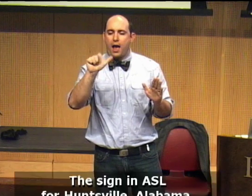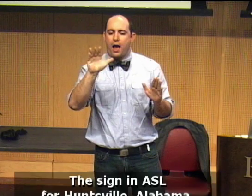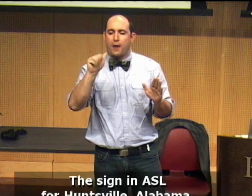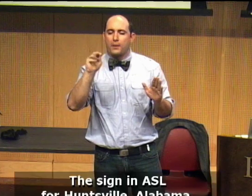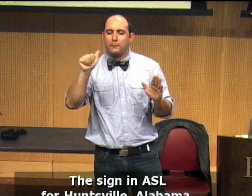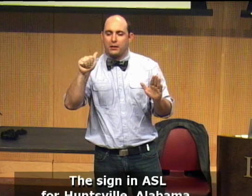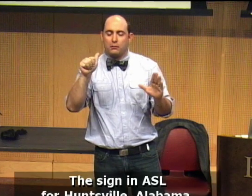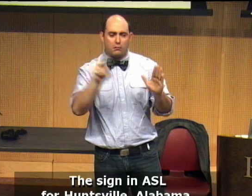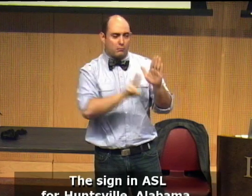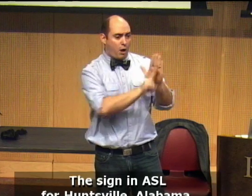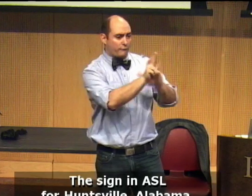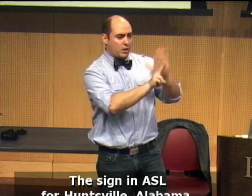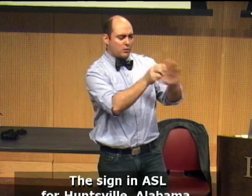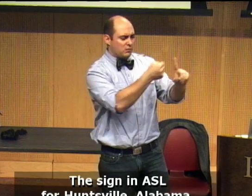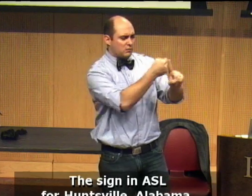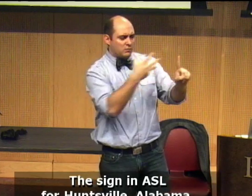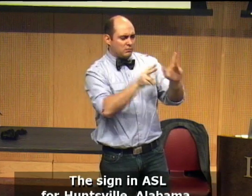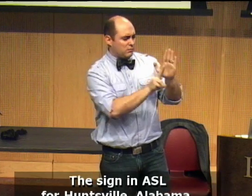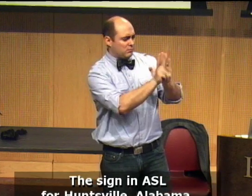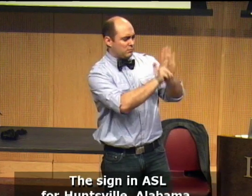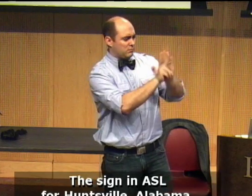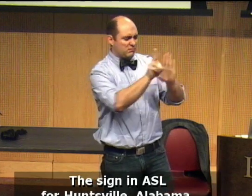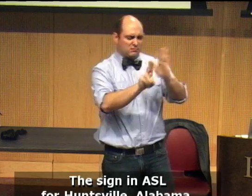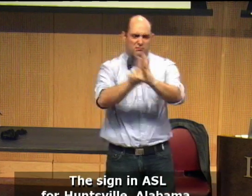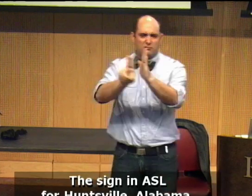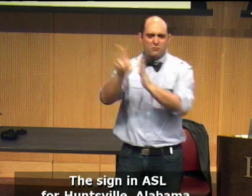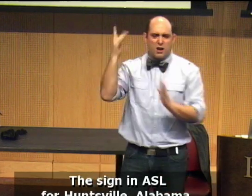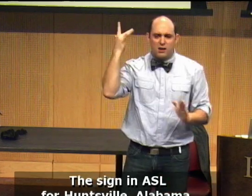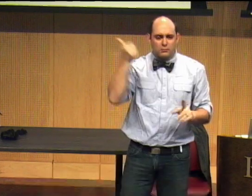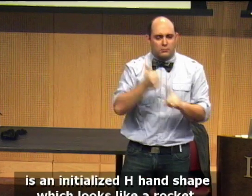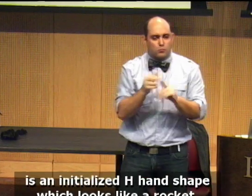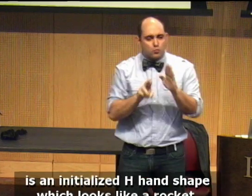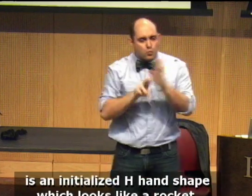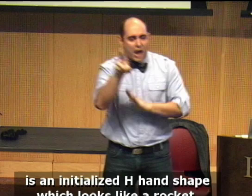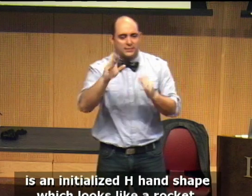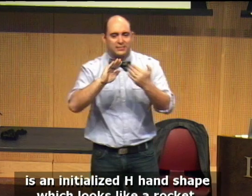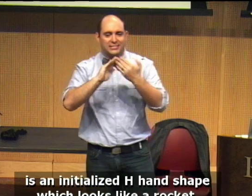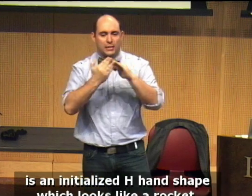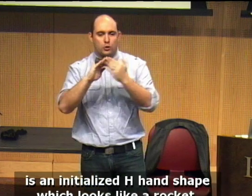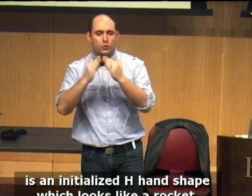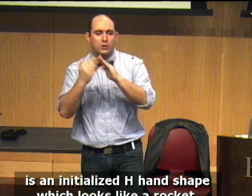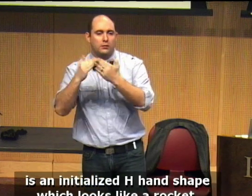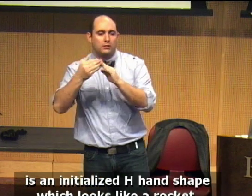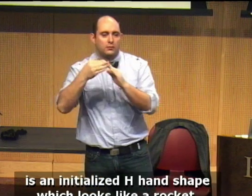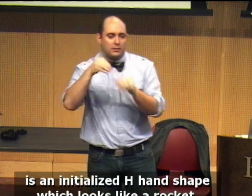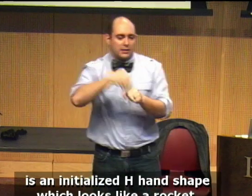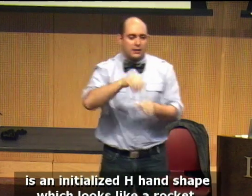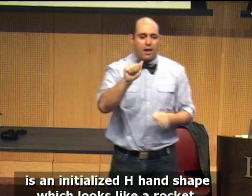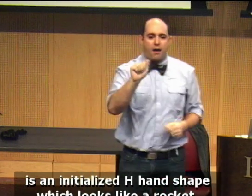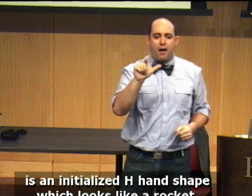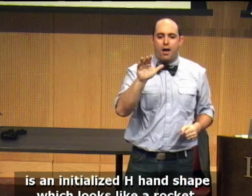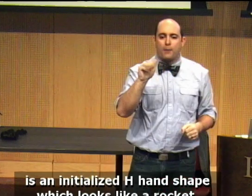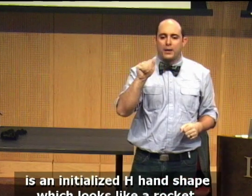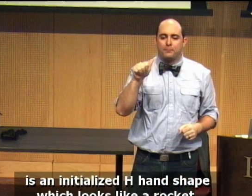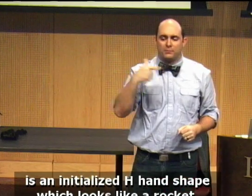The sign in ASL for Huntsville, Alabama is an initialized H hand shape, which looks like a